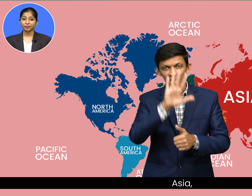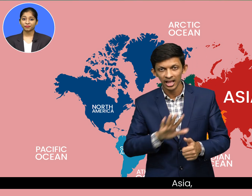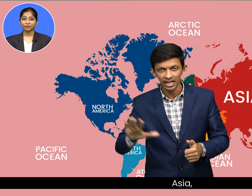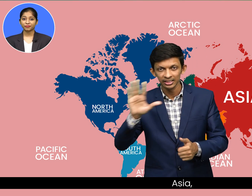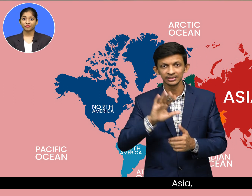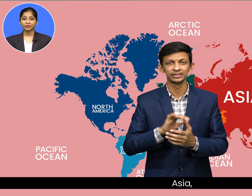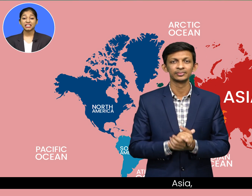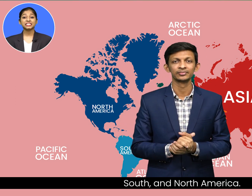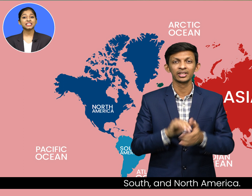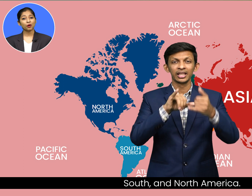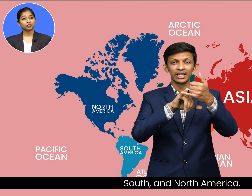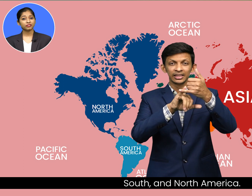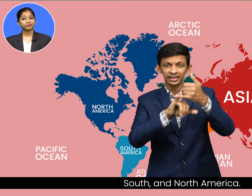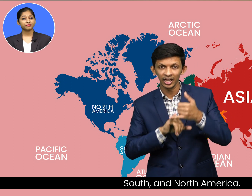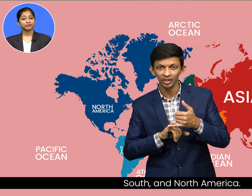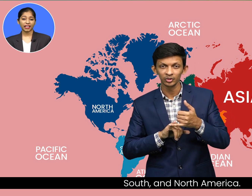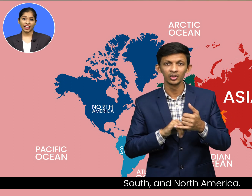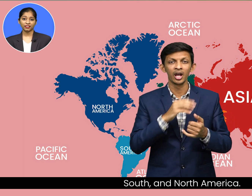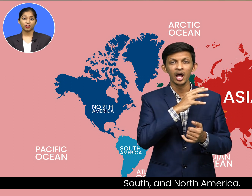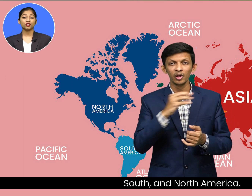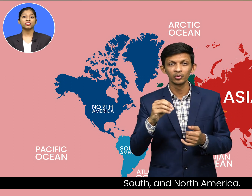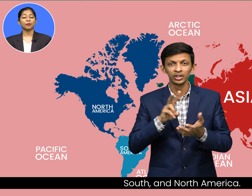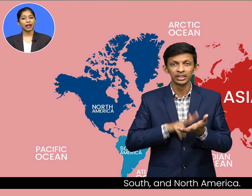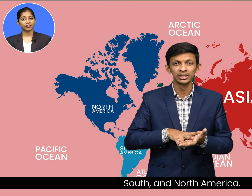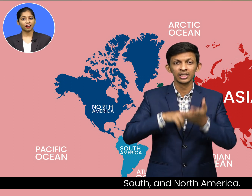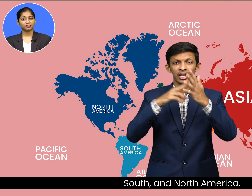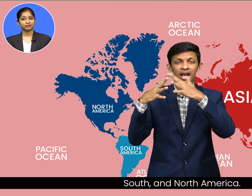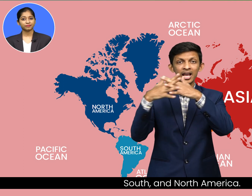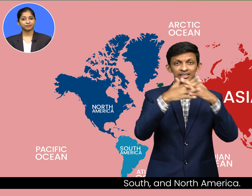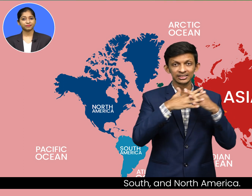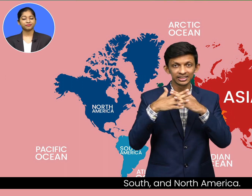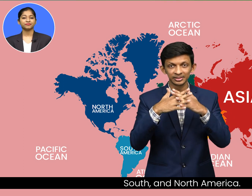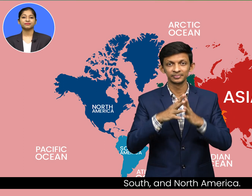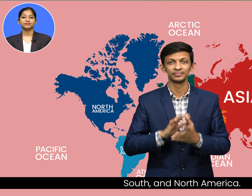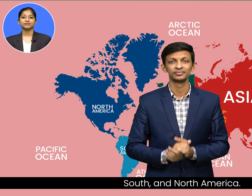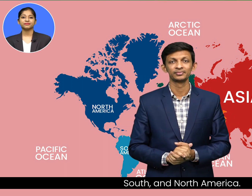Asia, South and North America.